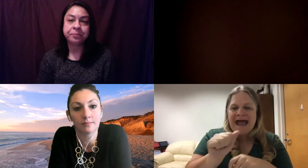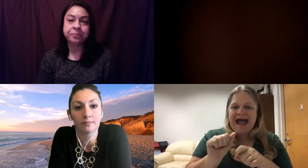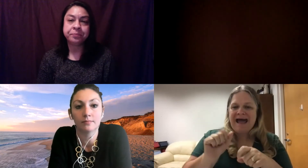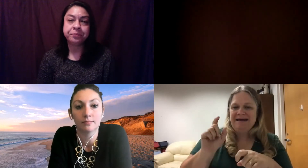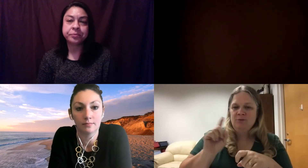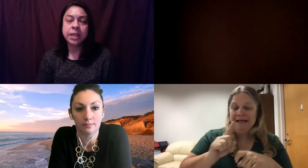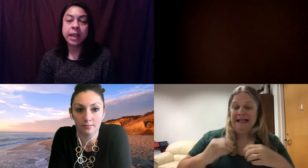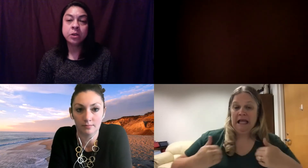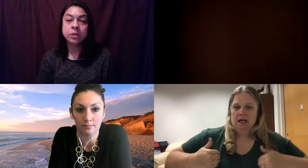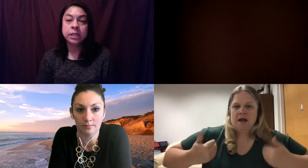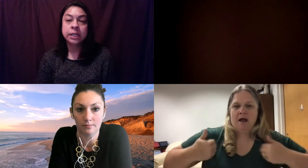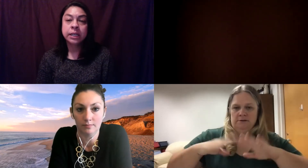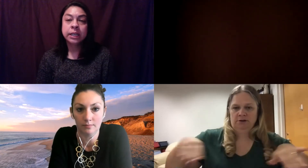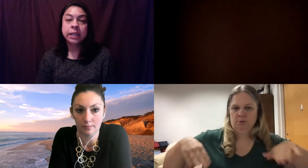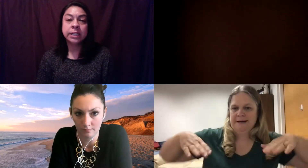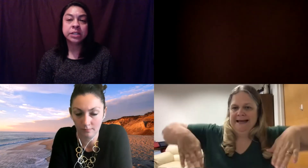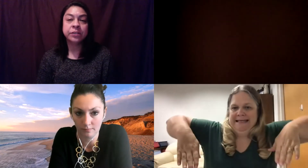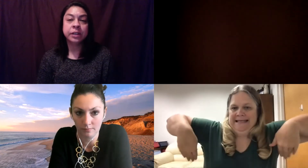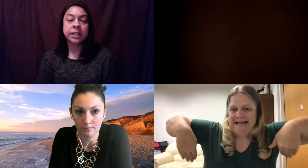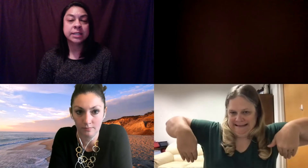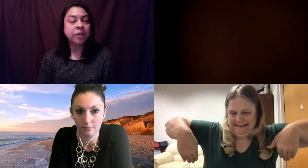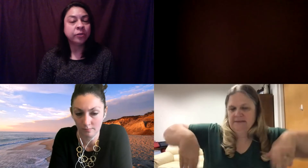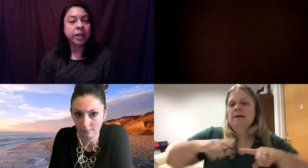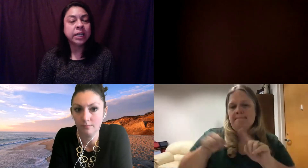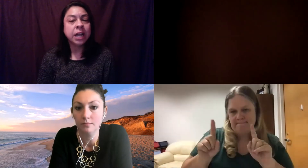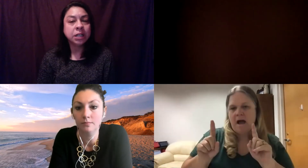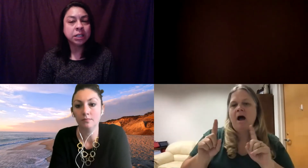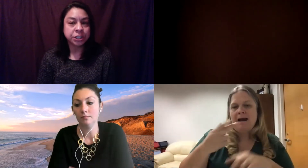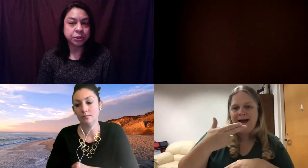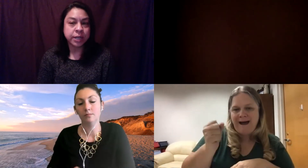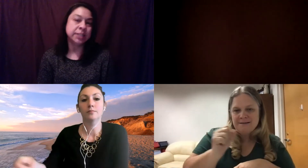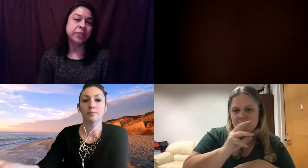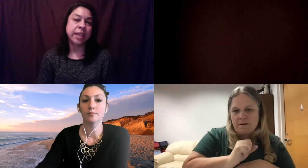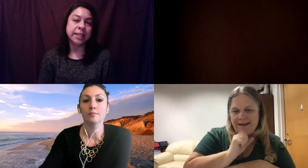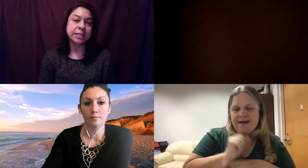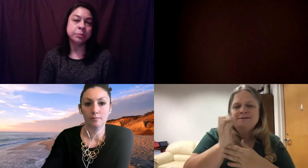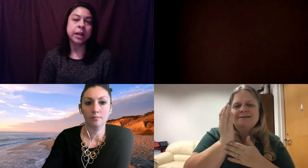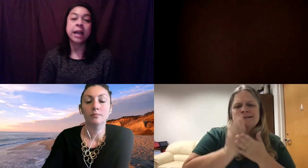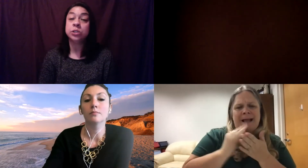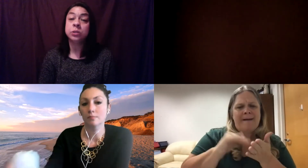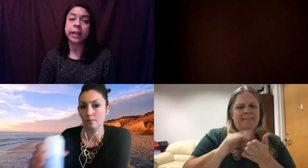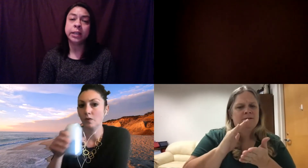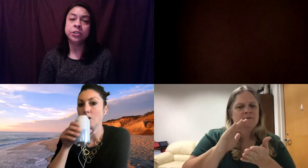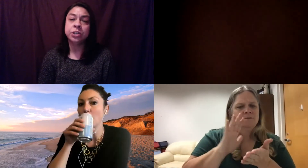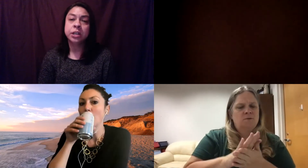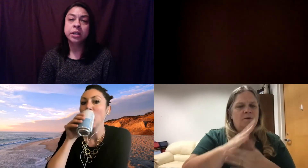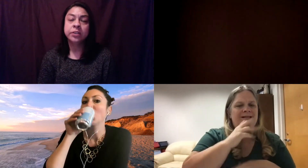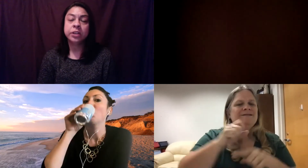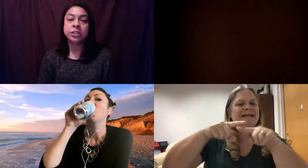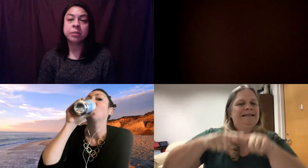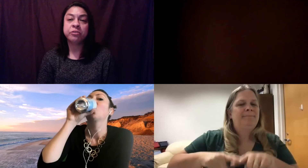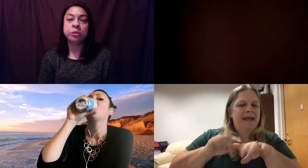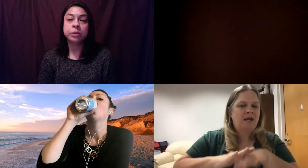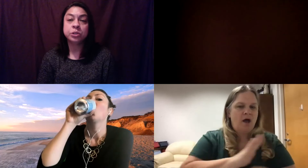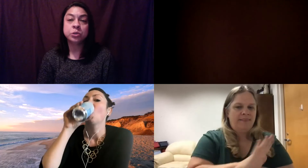them. Now, it's not very young children as of yet, but high school age. There